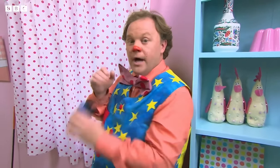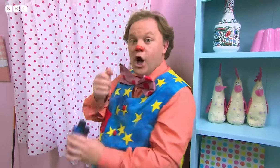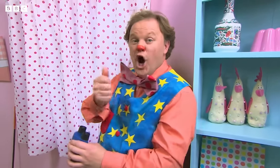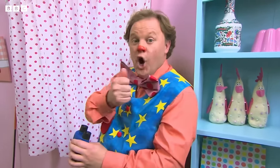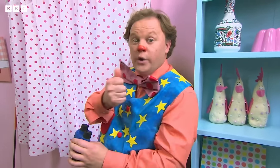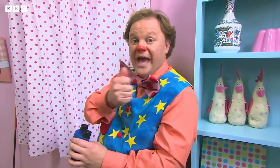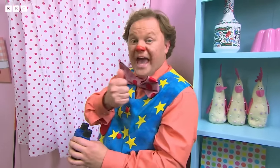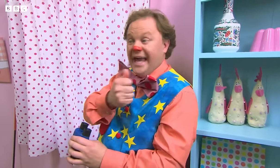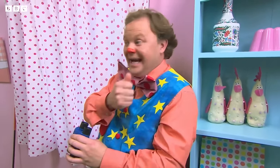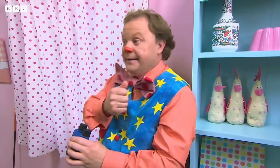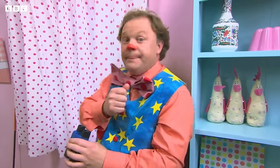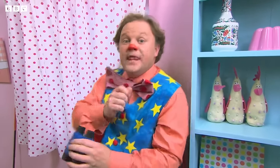Okay!